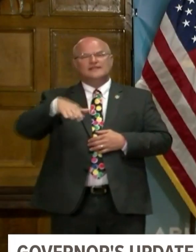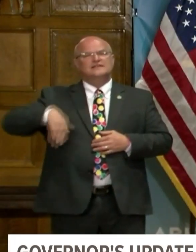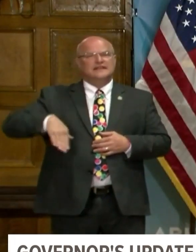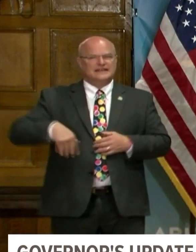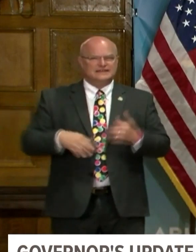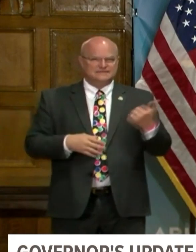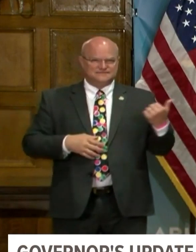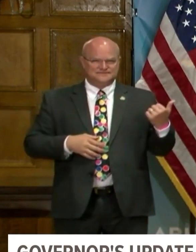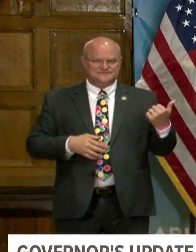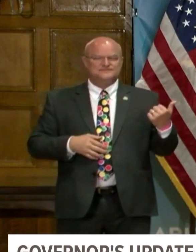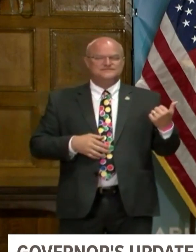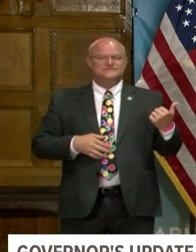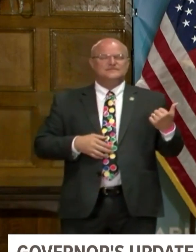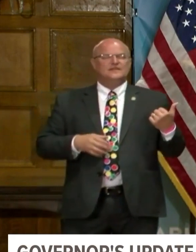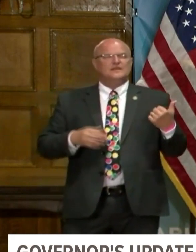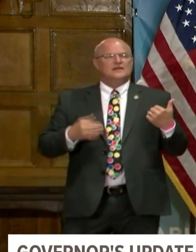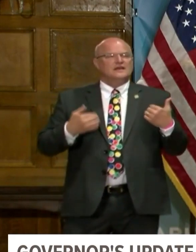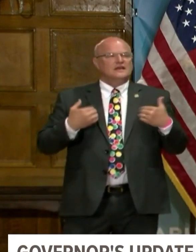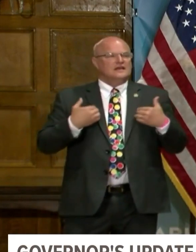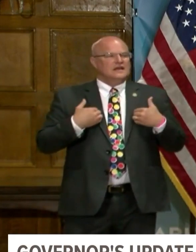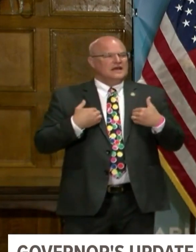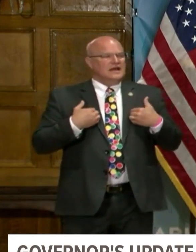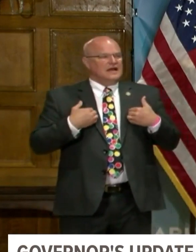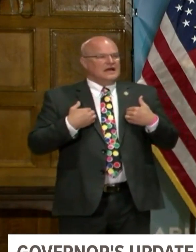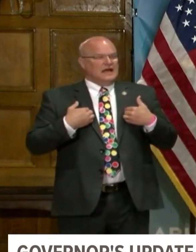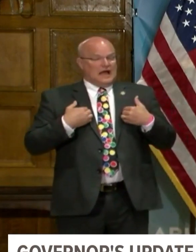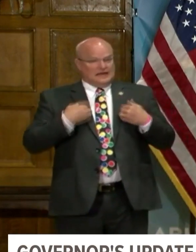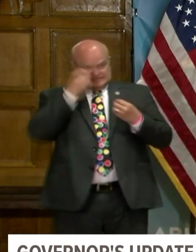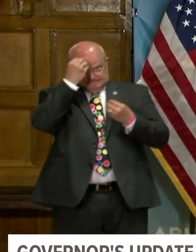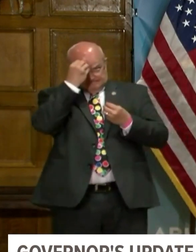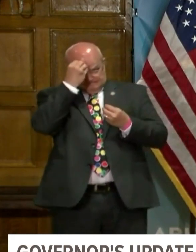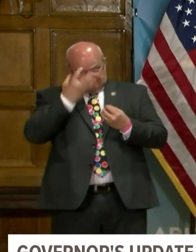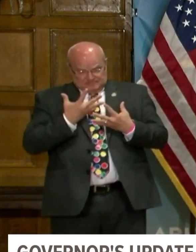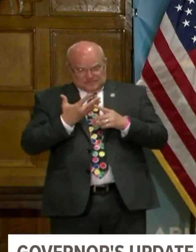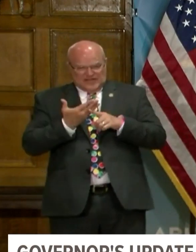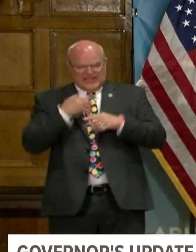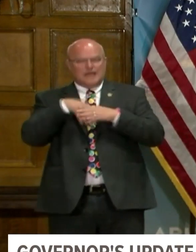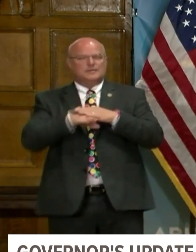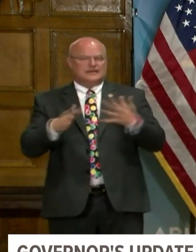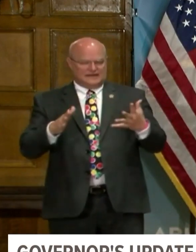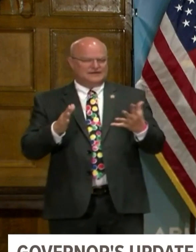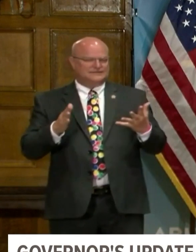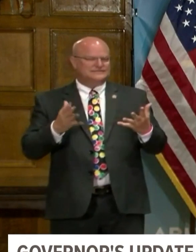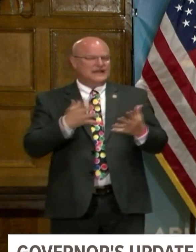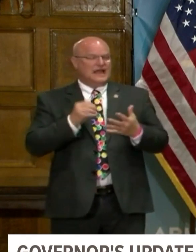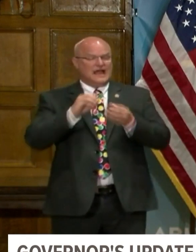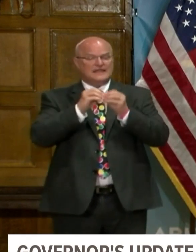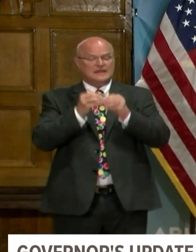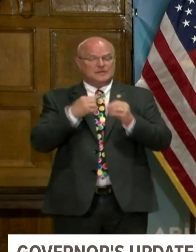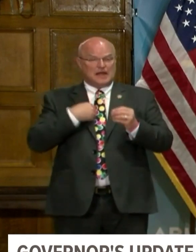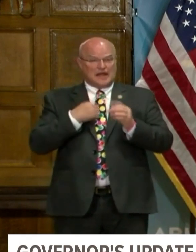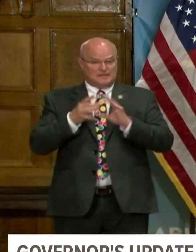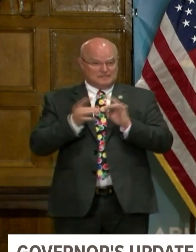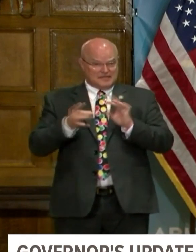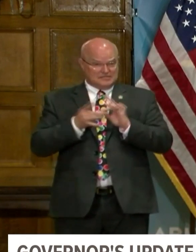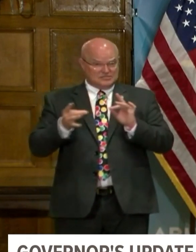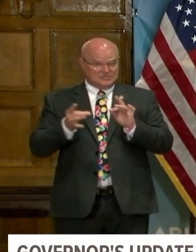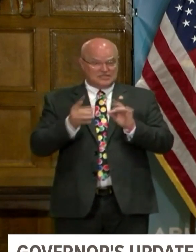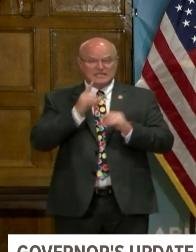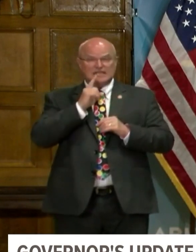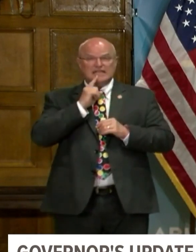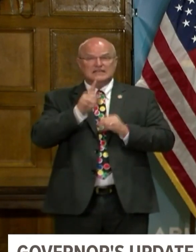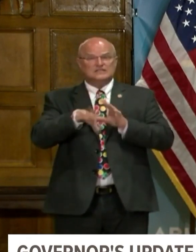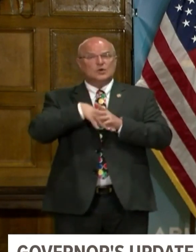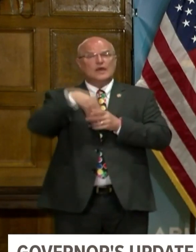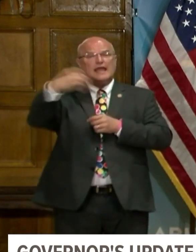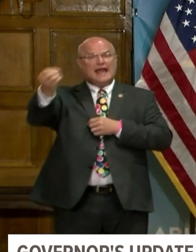yet? There's, I got briefed on it right before I came in here, and the number that I mentioned is